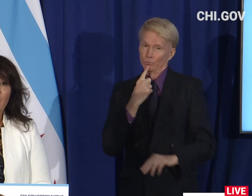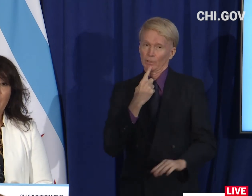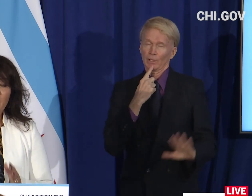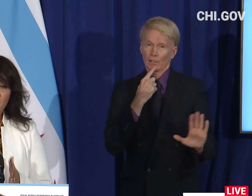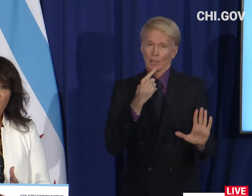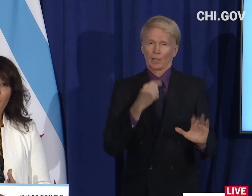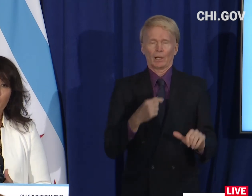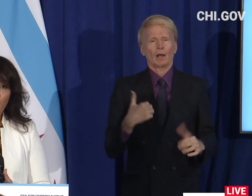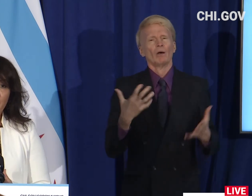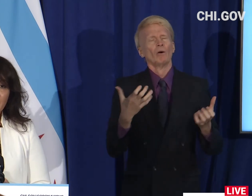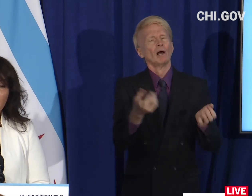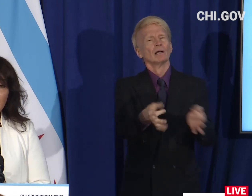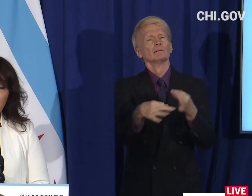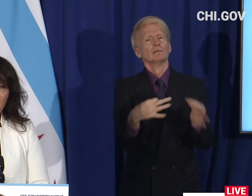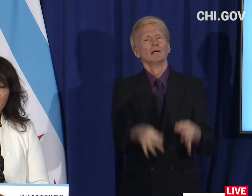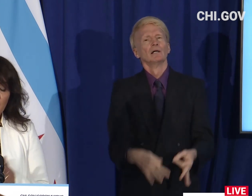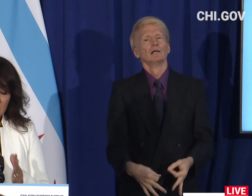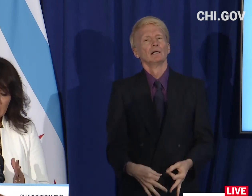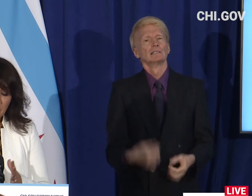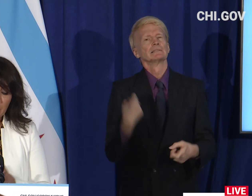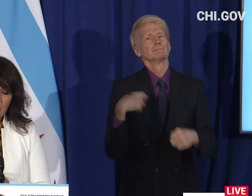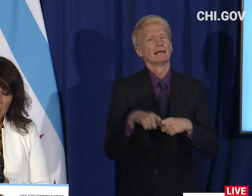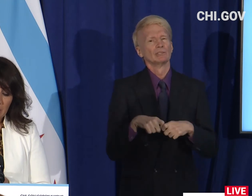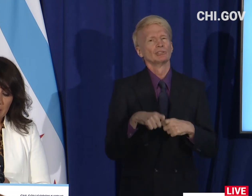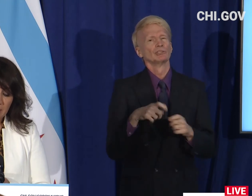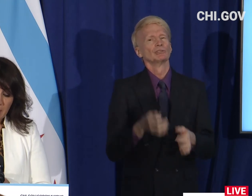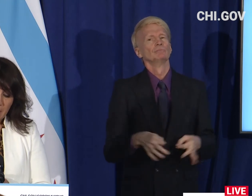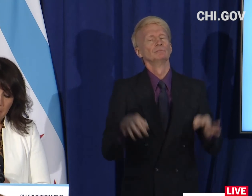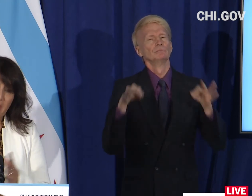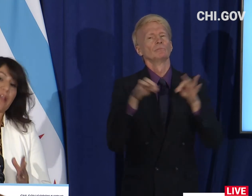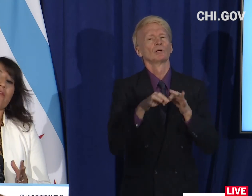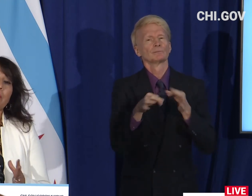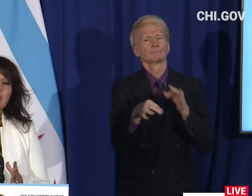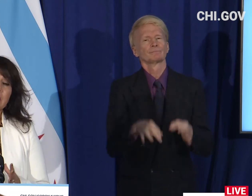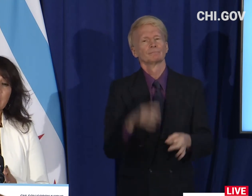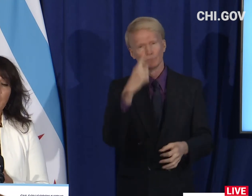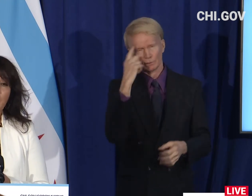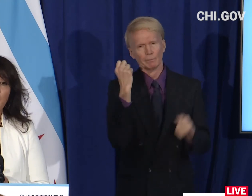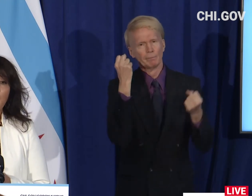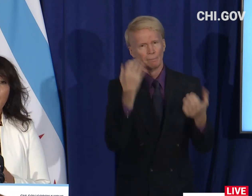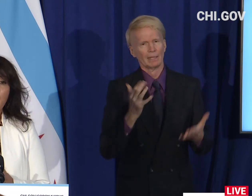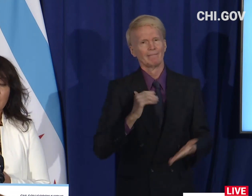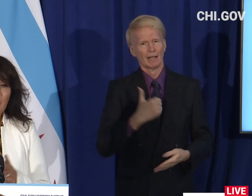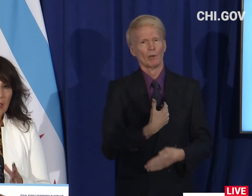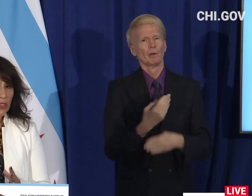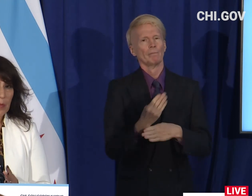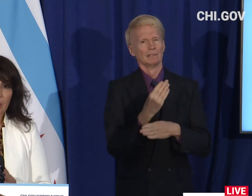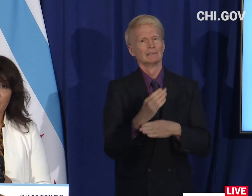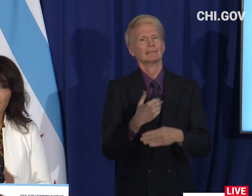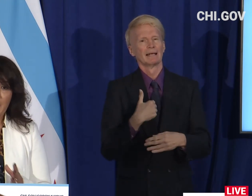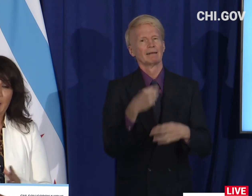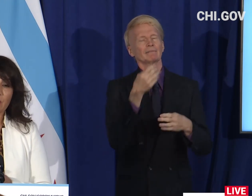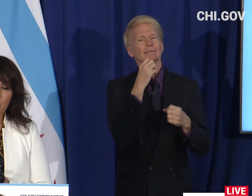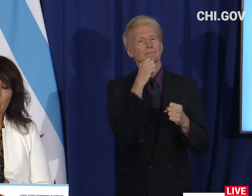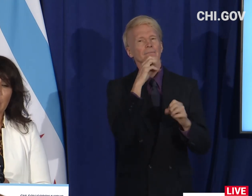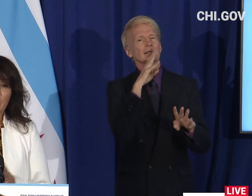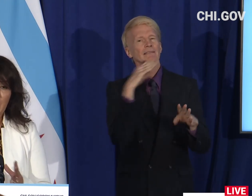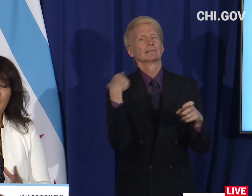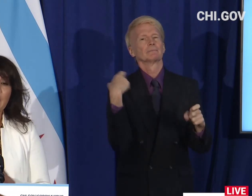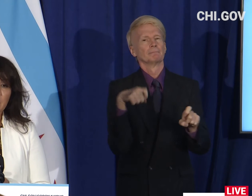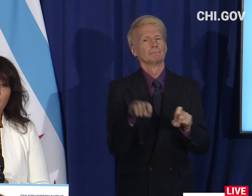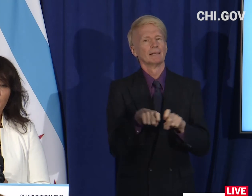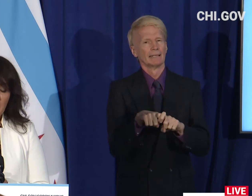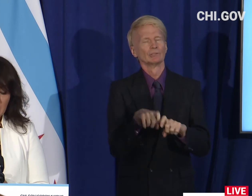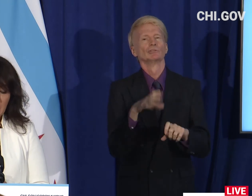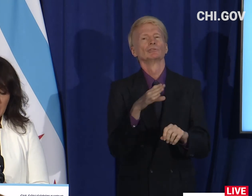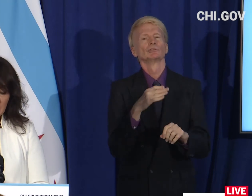repeat this very important message in Spanish, specifically because many of our businesses are Spanish speakers, and certainly the